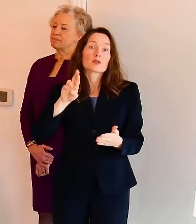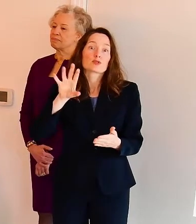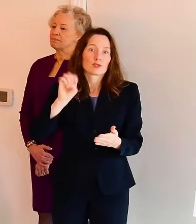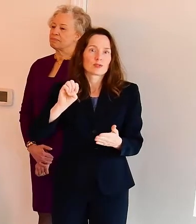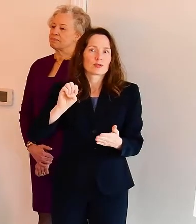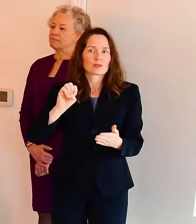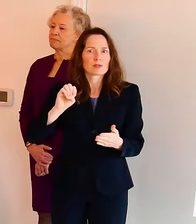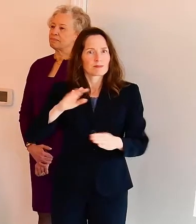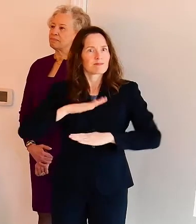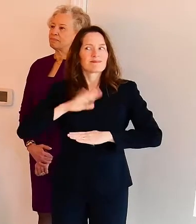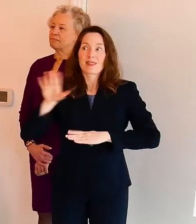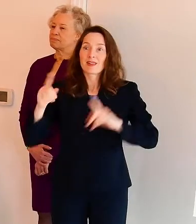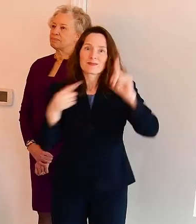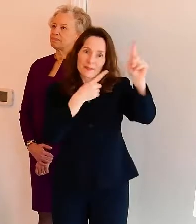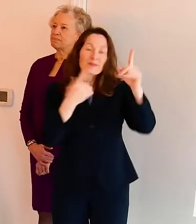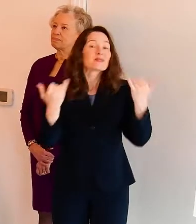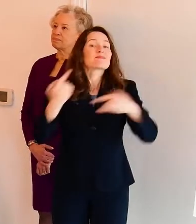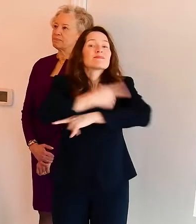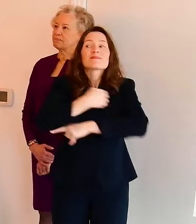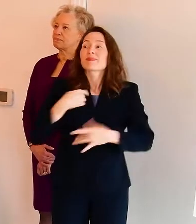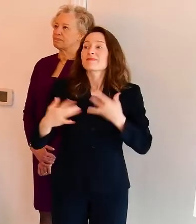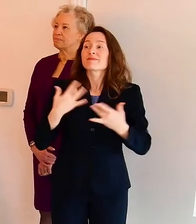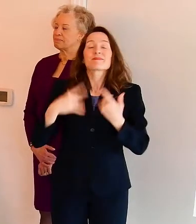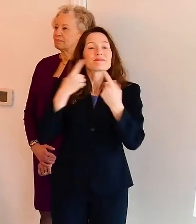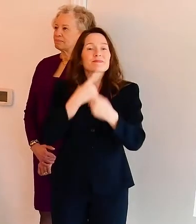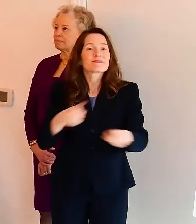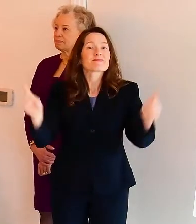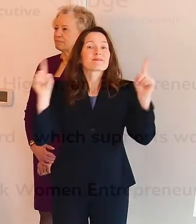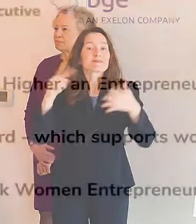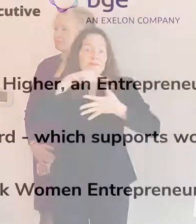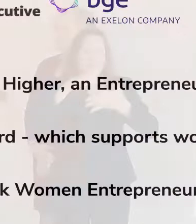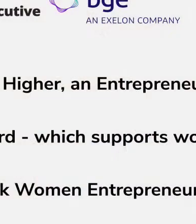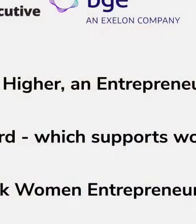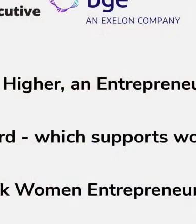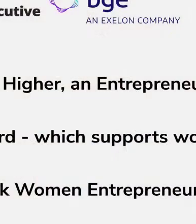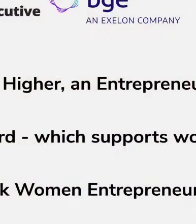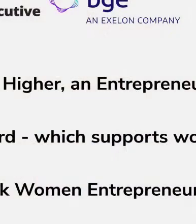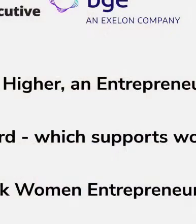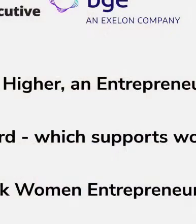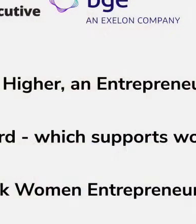Today, I'm excited to announce the following investments.